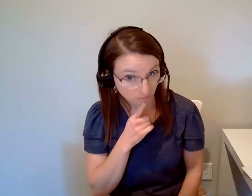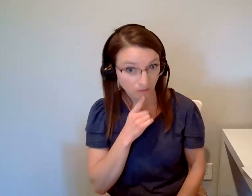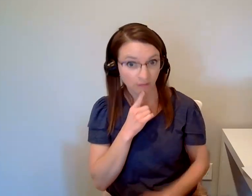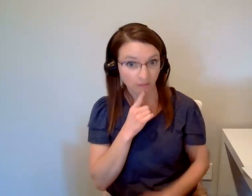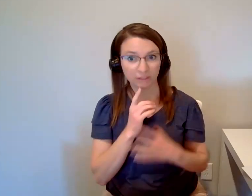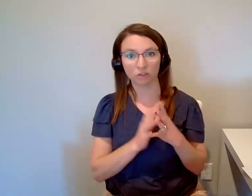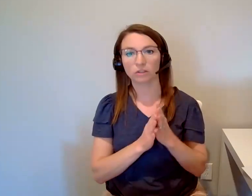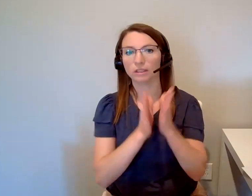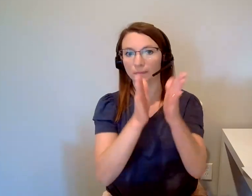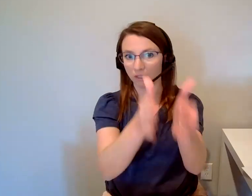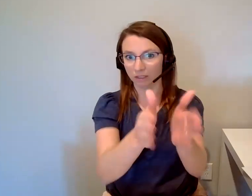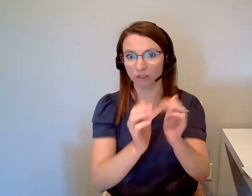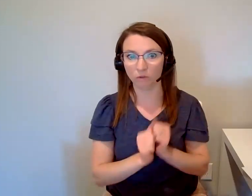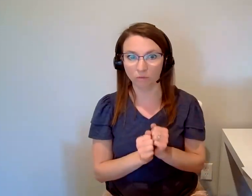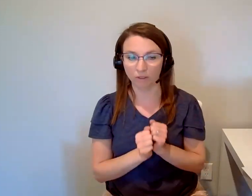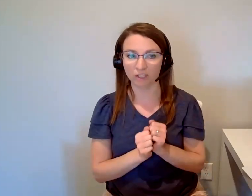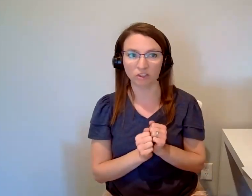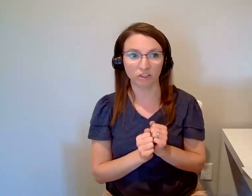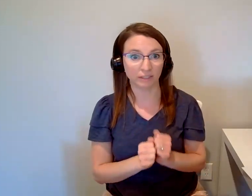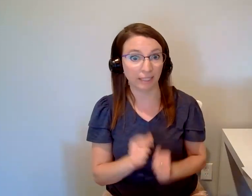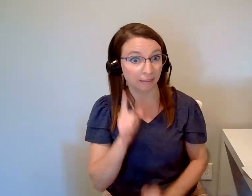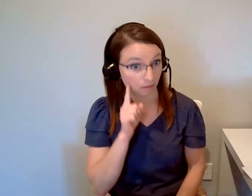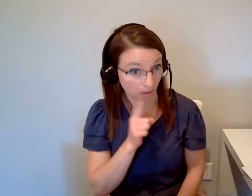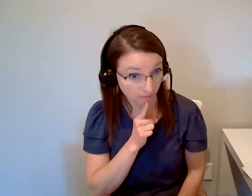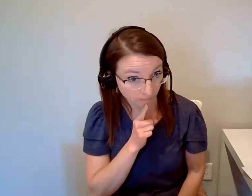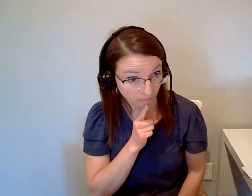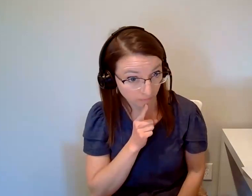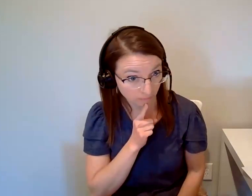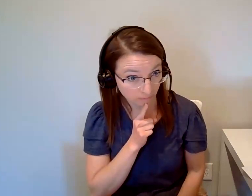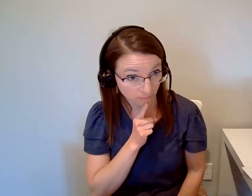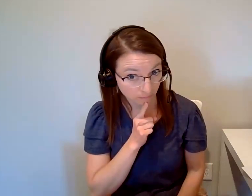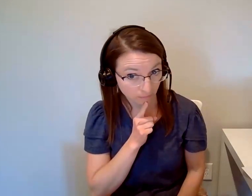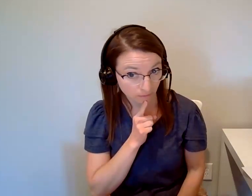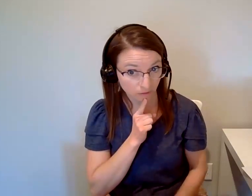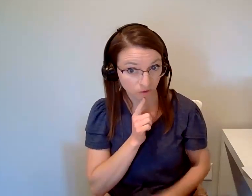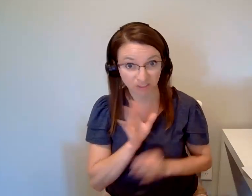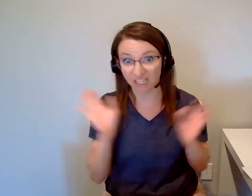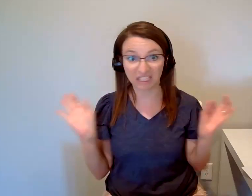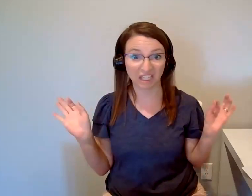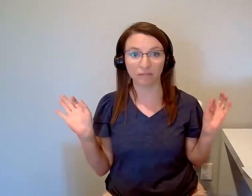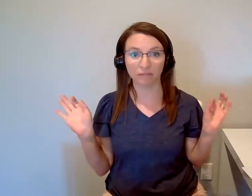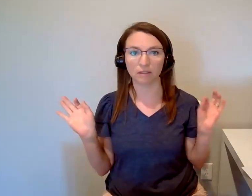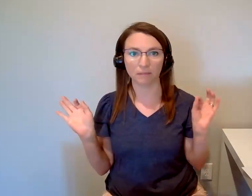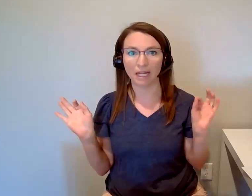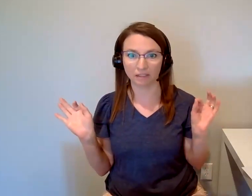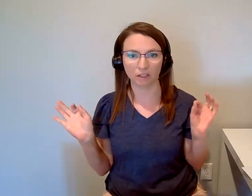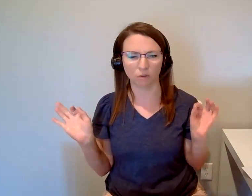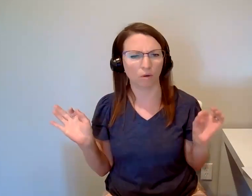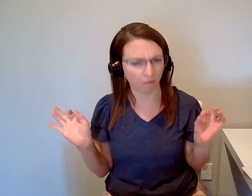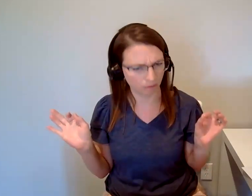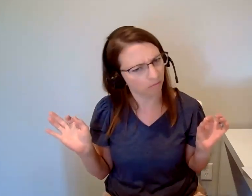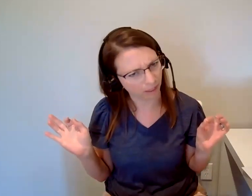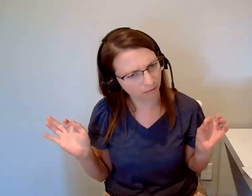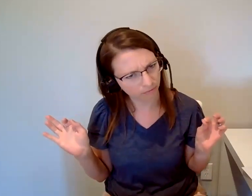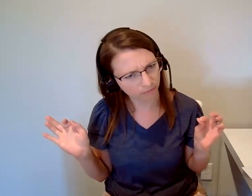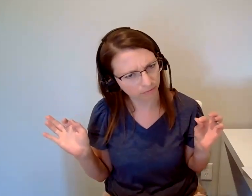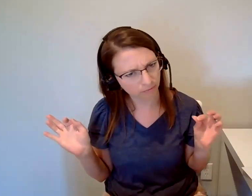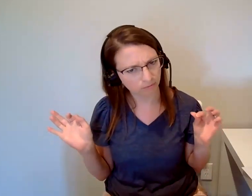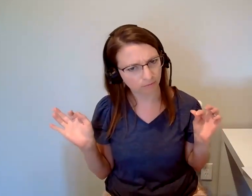if it's understood that I'm talking to you, I could just say deaf, just sign deaf, and I'm asking you, are you deaf?